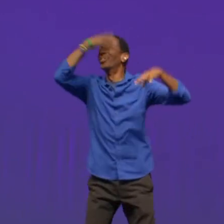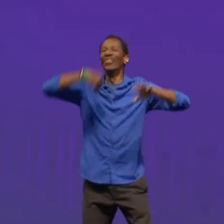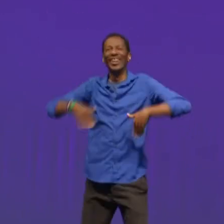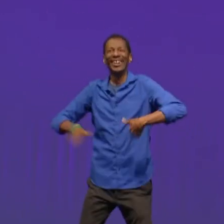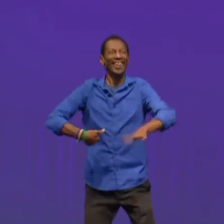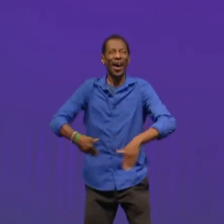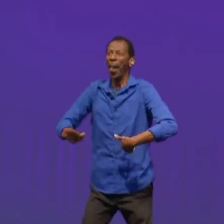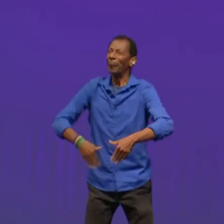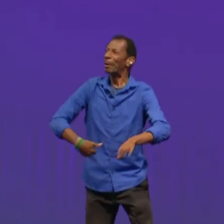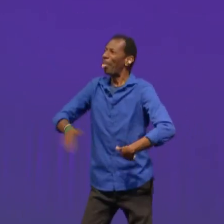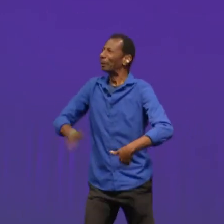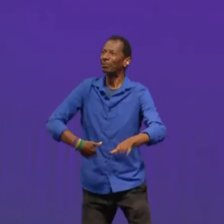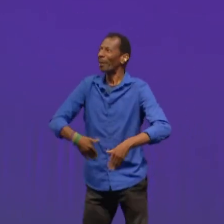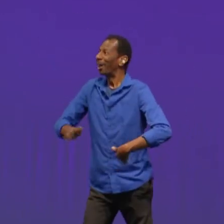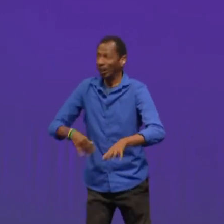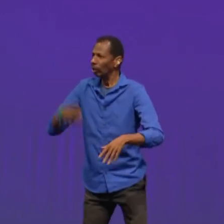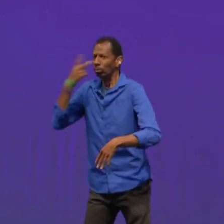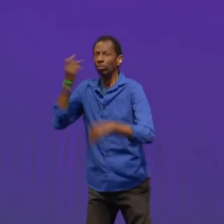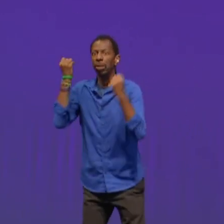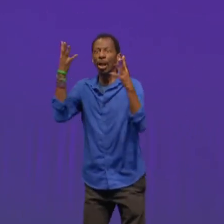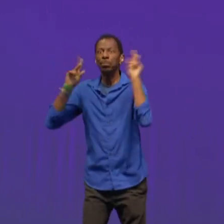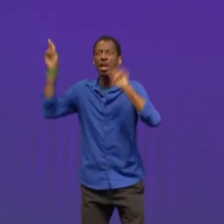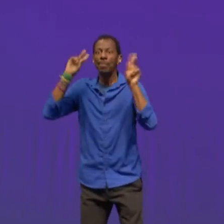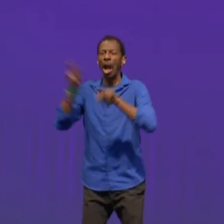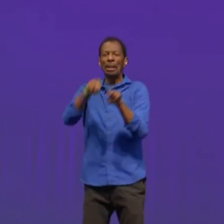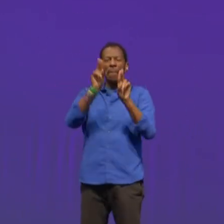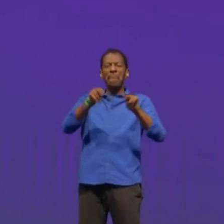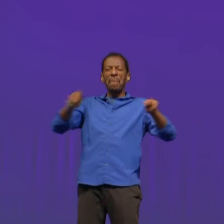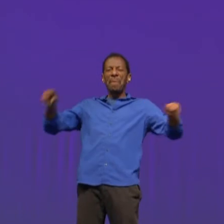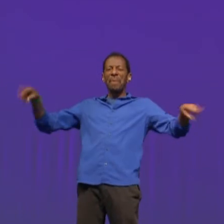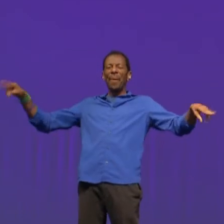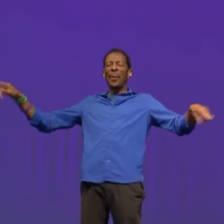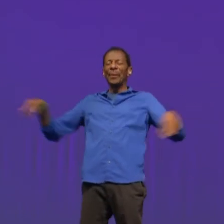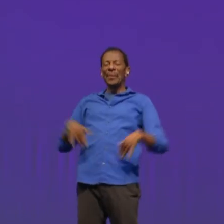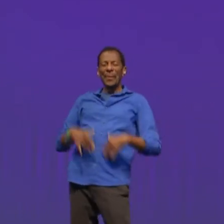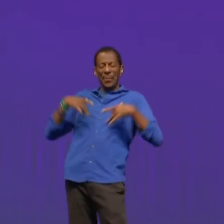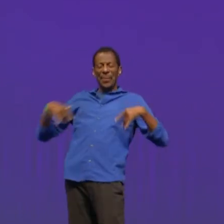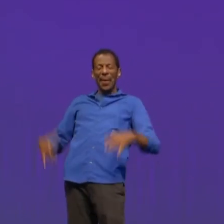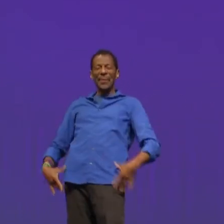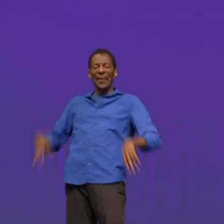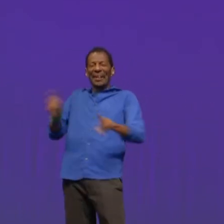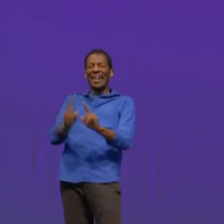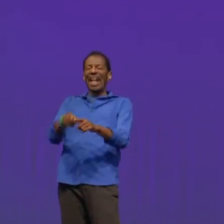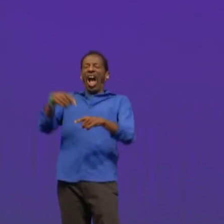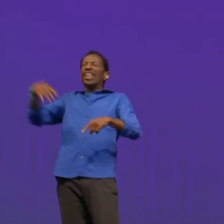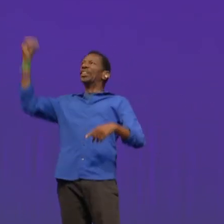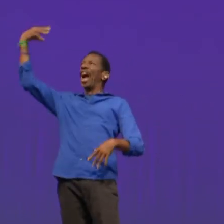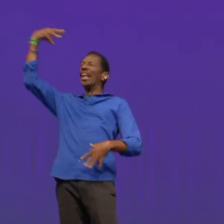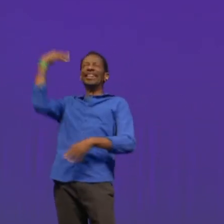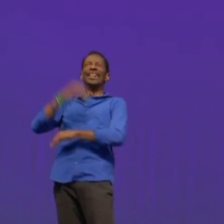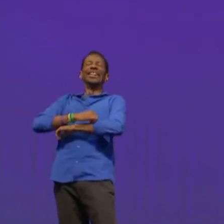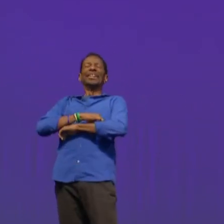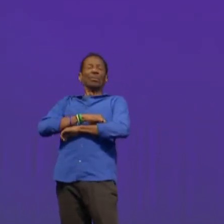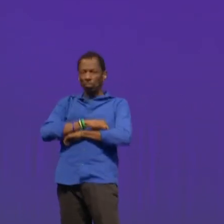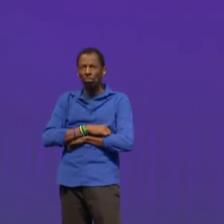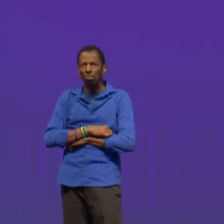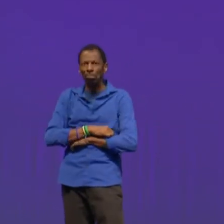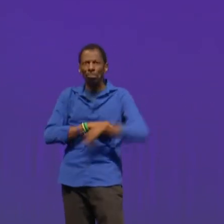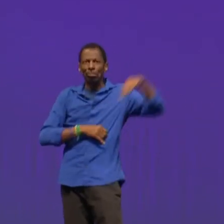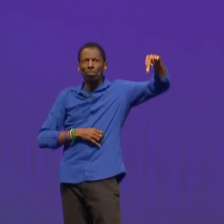the sun, the beautiful beach, getting really excited about getting in that water. I'm passing all the sunbathers on the